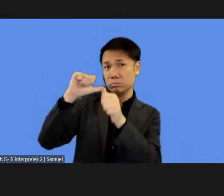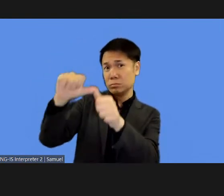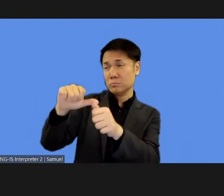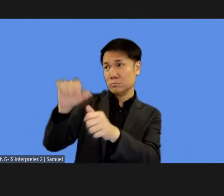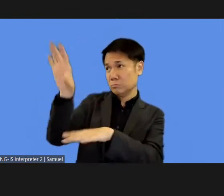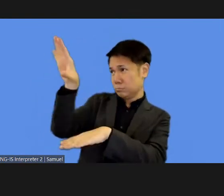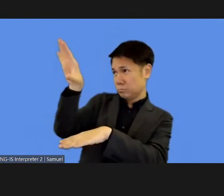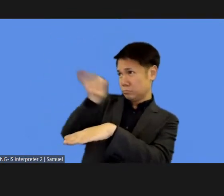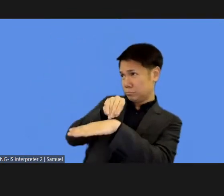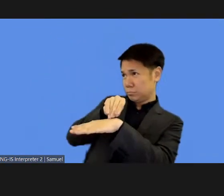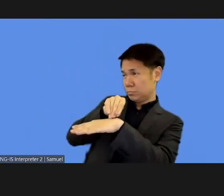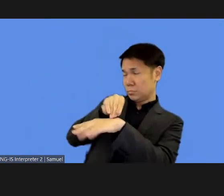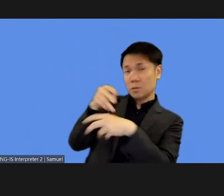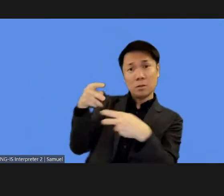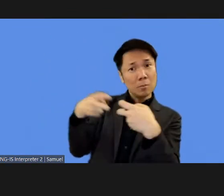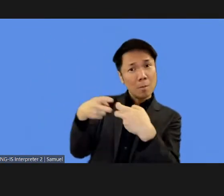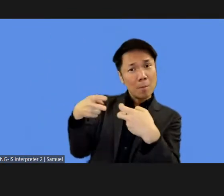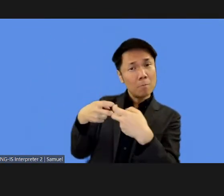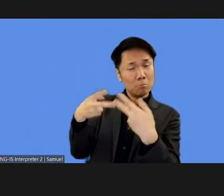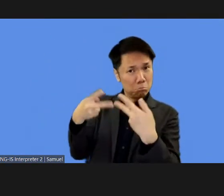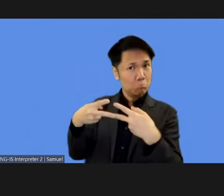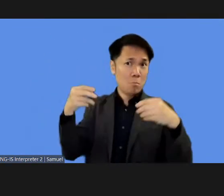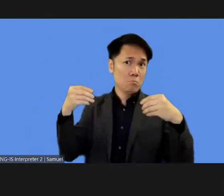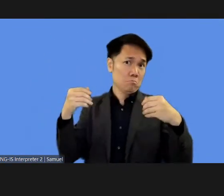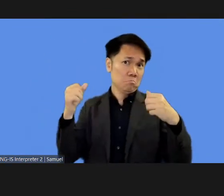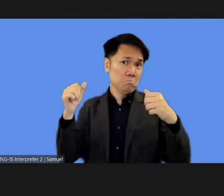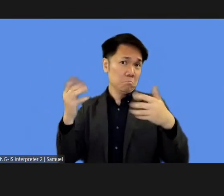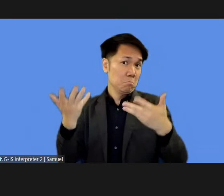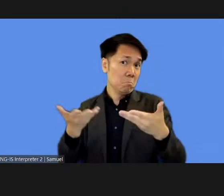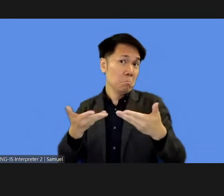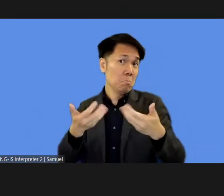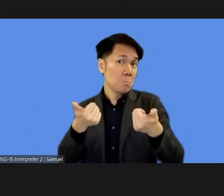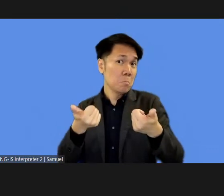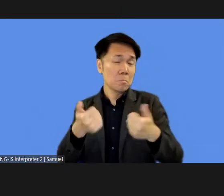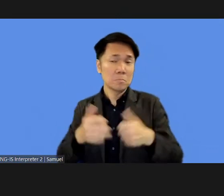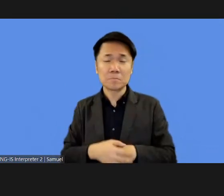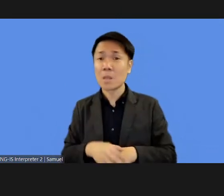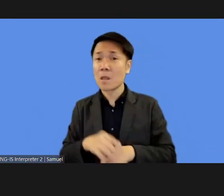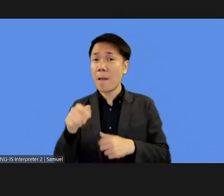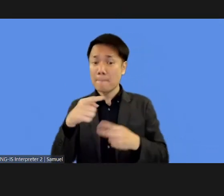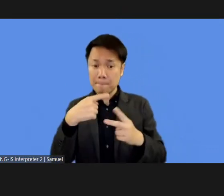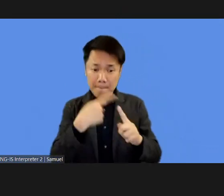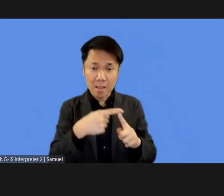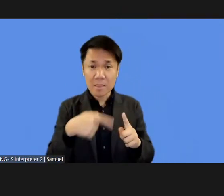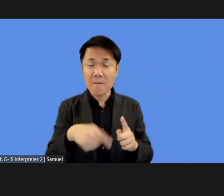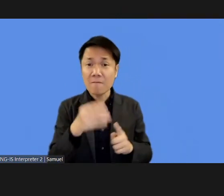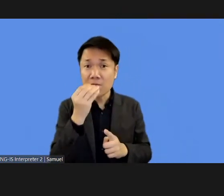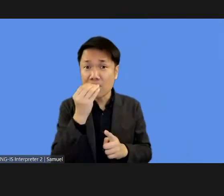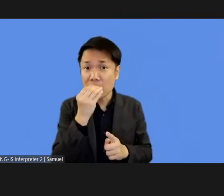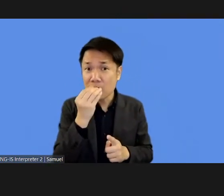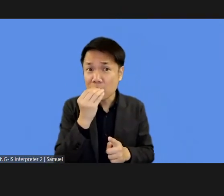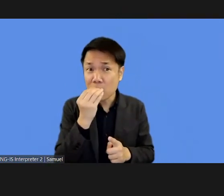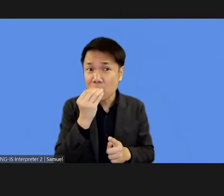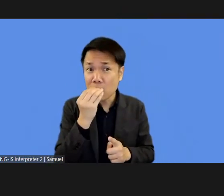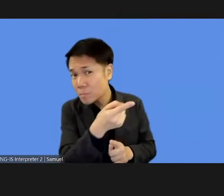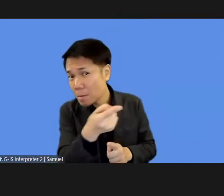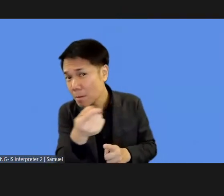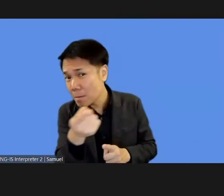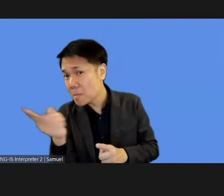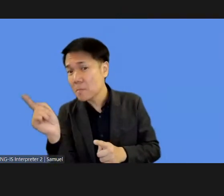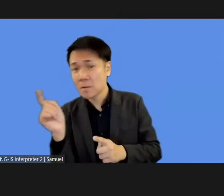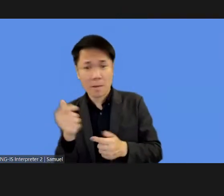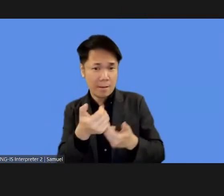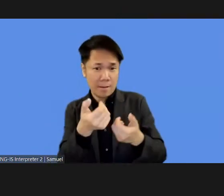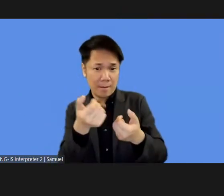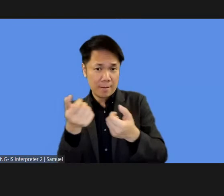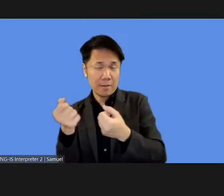of the Ukraine crisis, because most of the food products derive from that country. So we have to